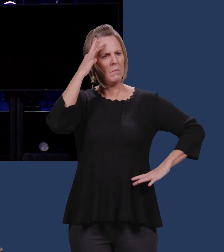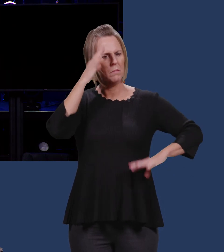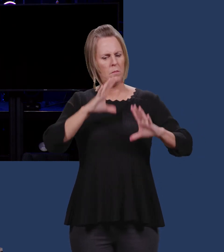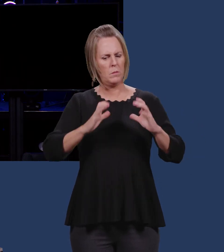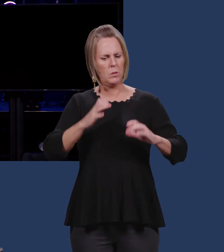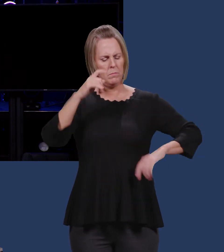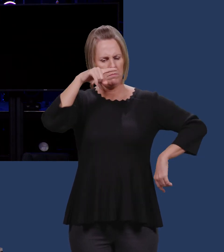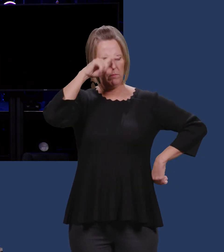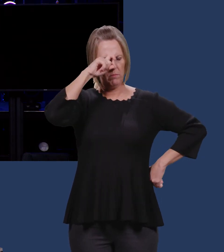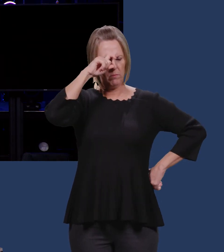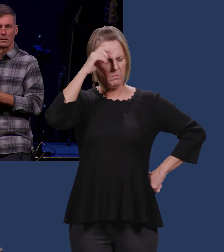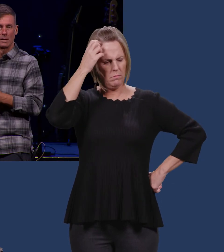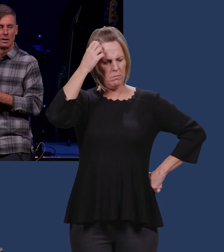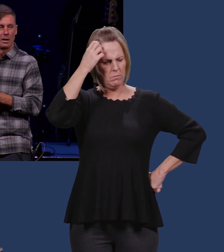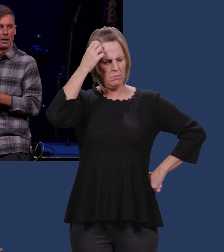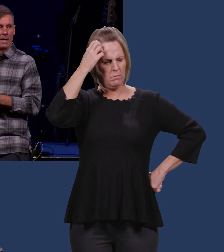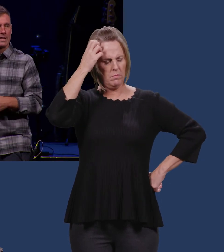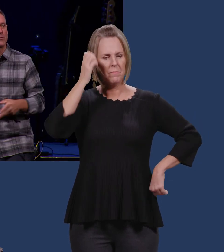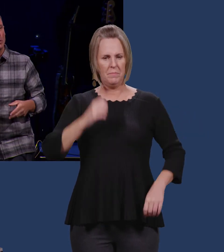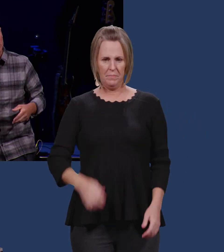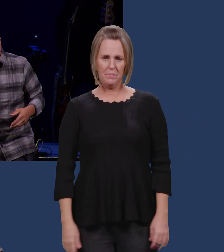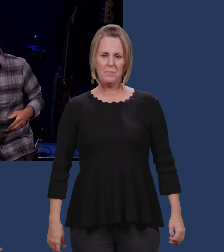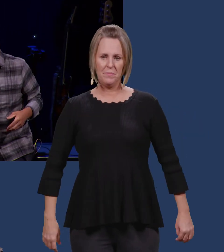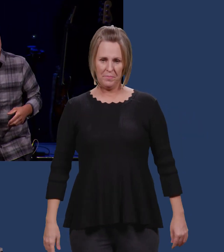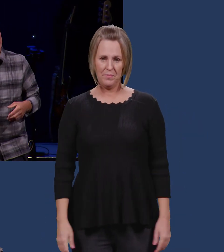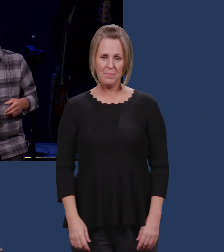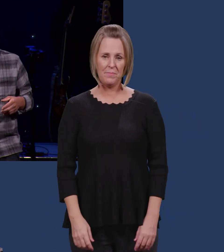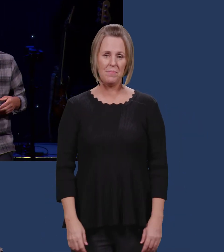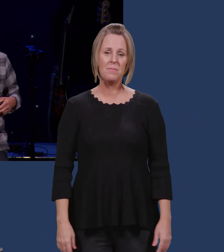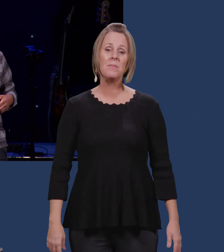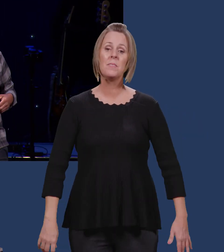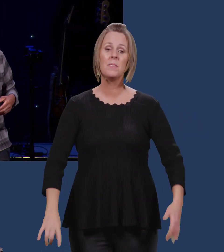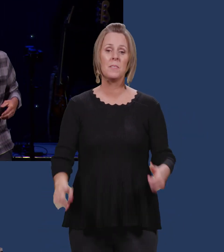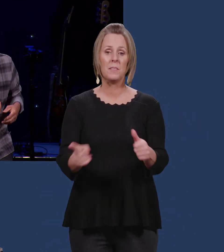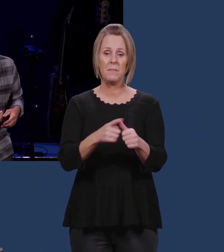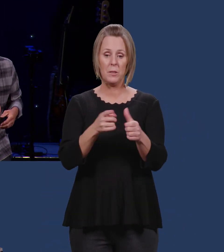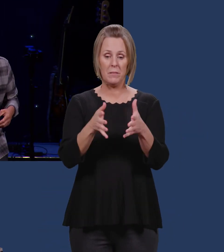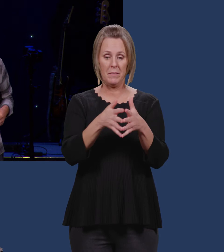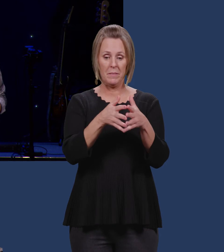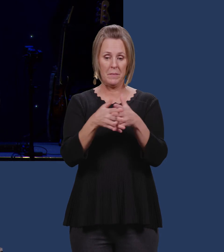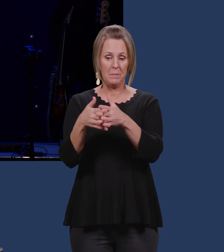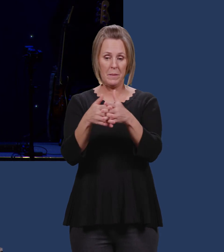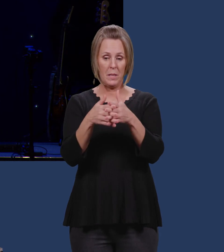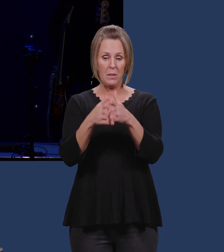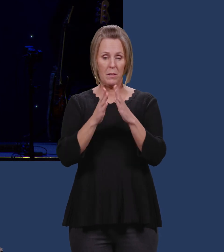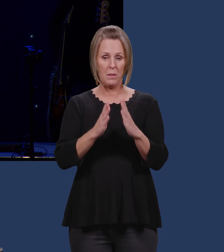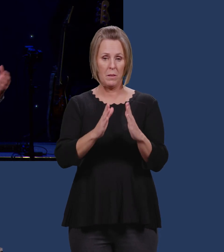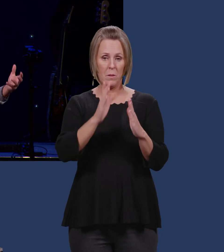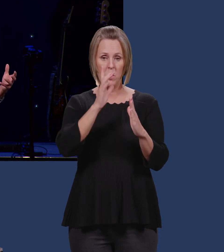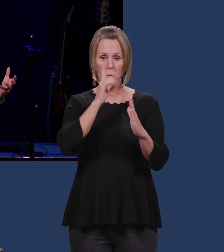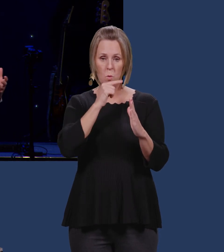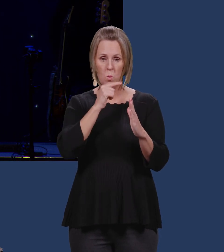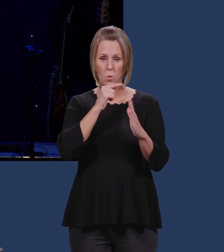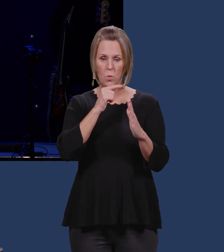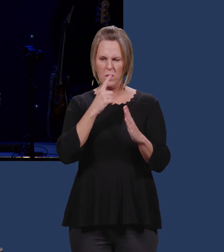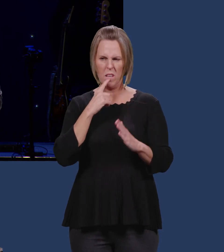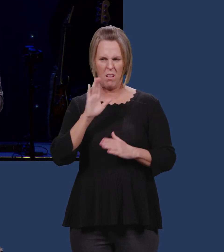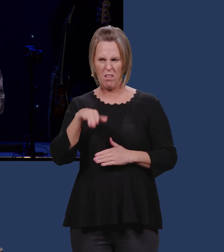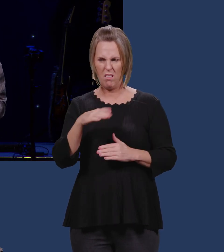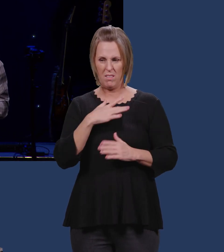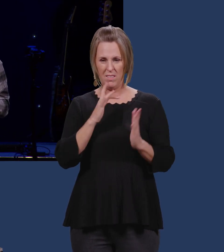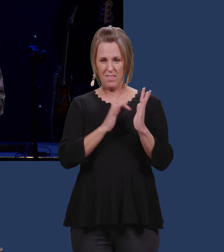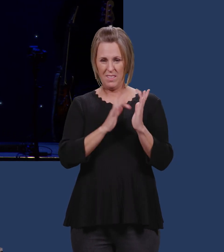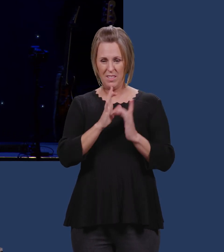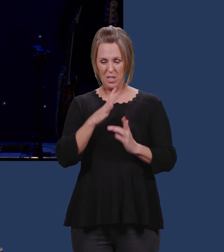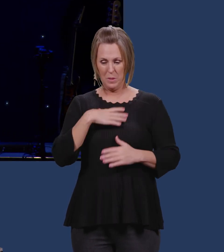bit confused about how that worked. So the first American to ever explicitly criticize a white Jesus